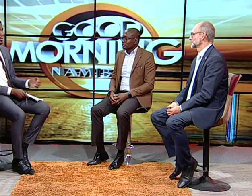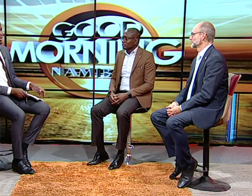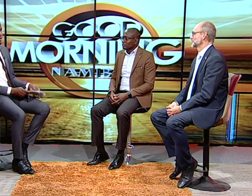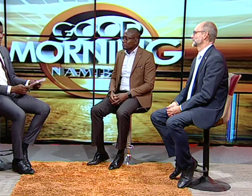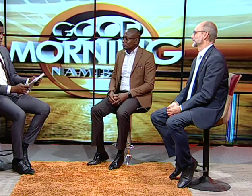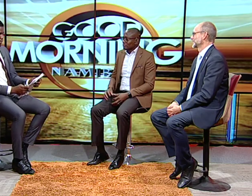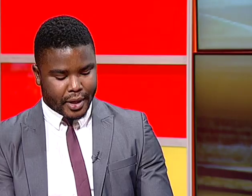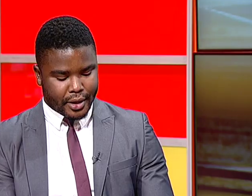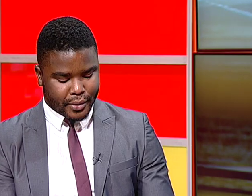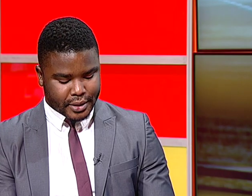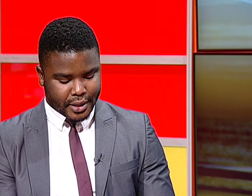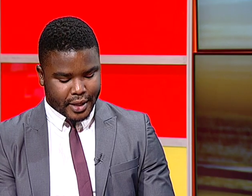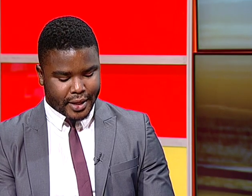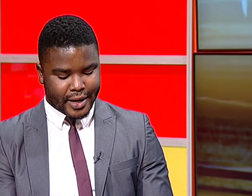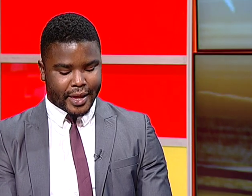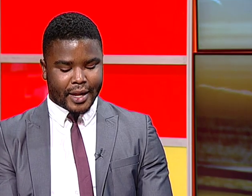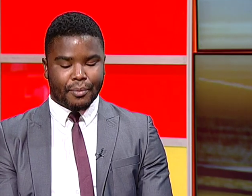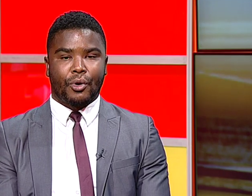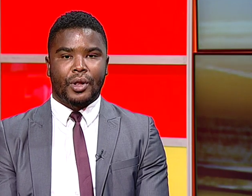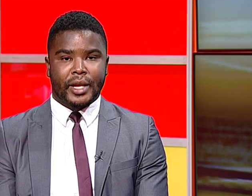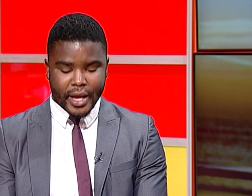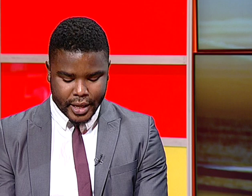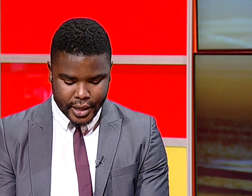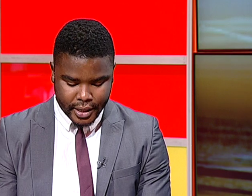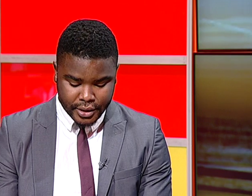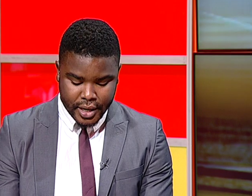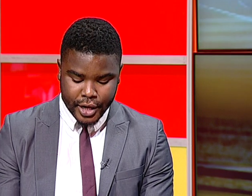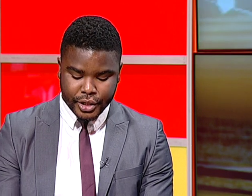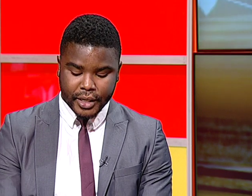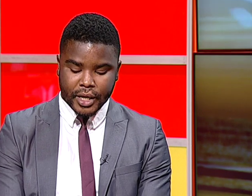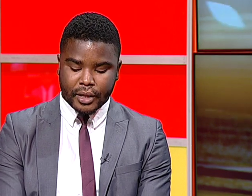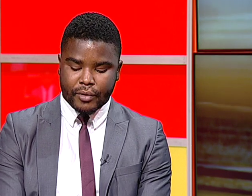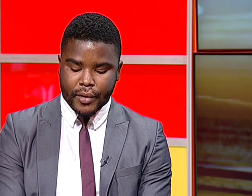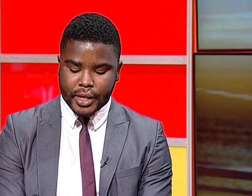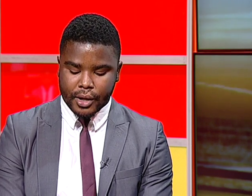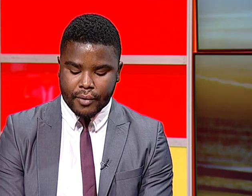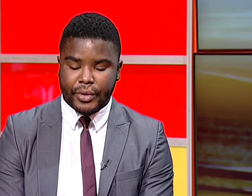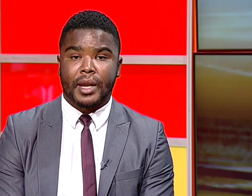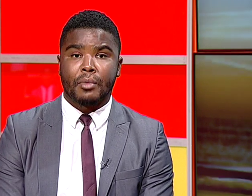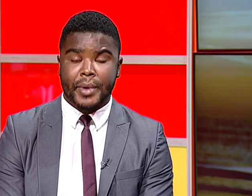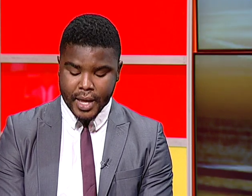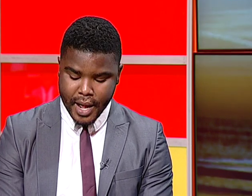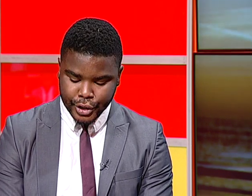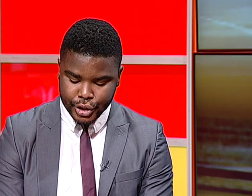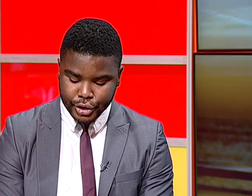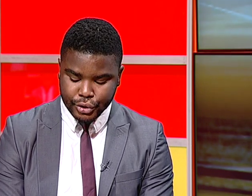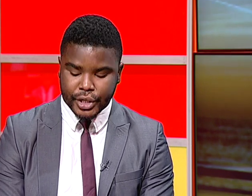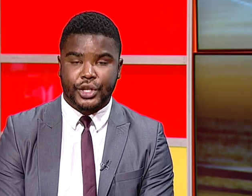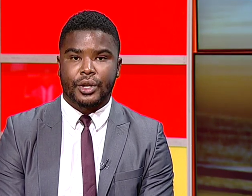There you have it, Namibia. That was Lina Kela Paul Nanyeni. He is the National Executive Director of the Namibia National Association of